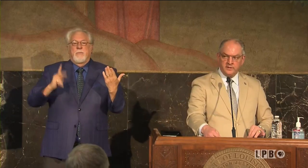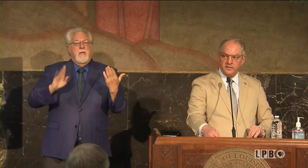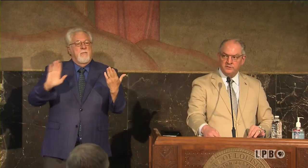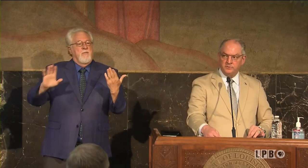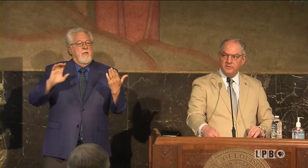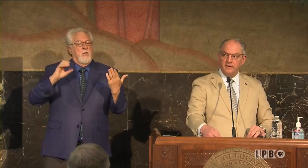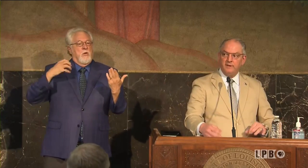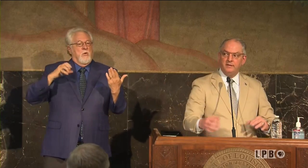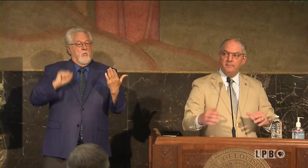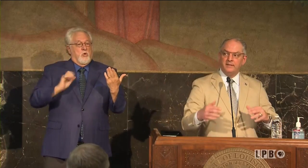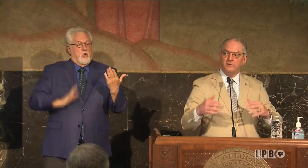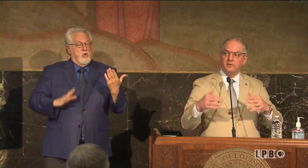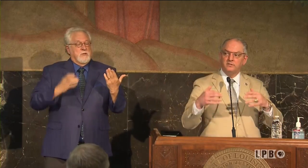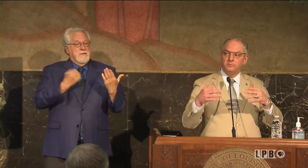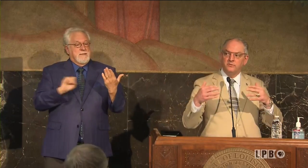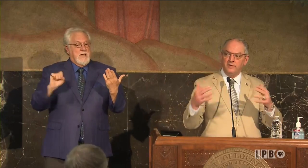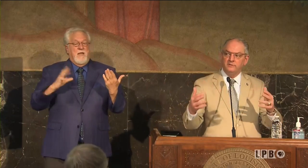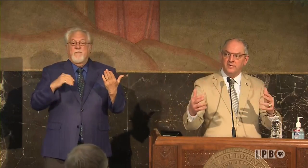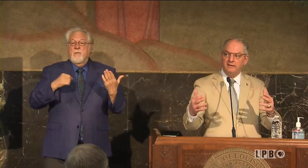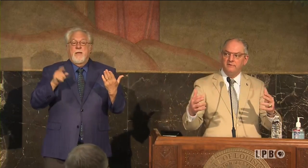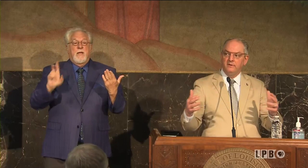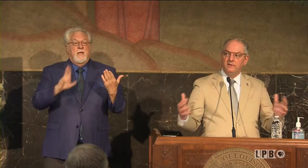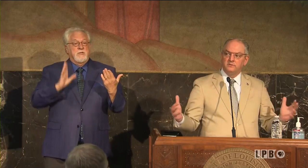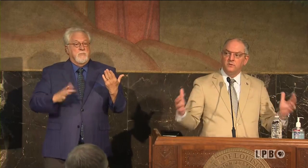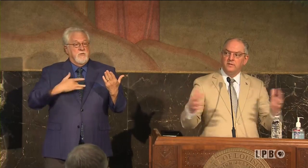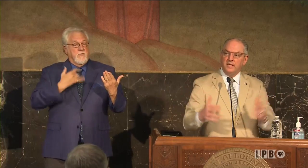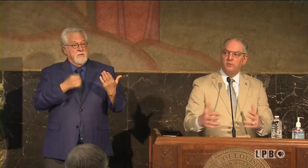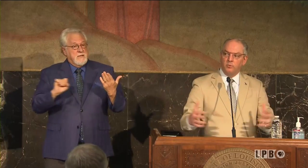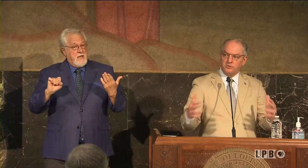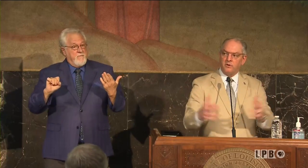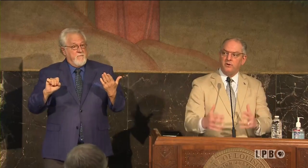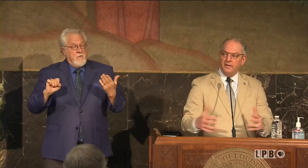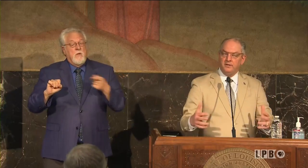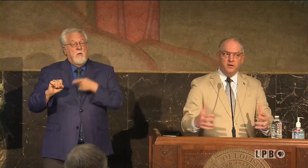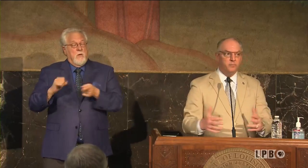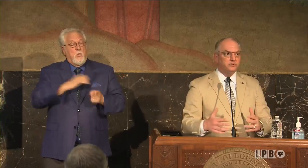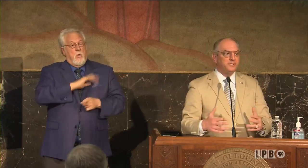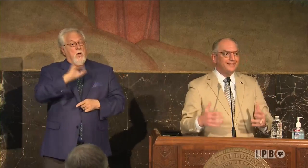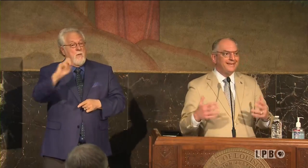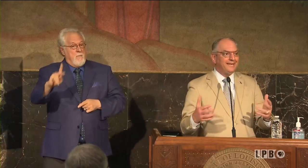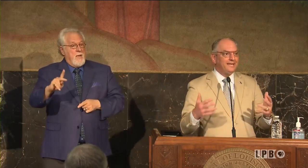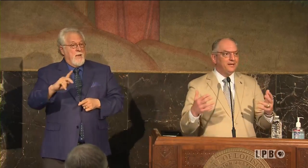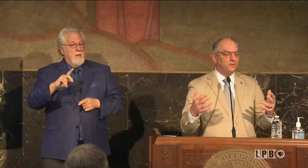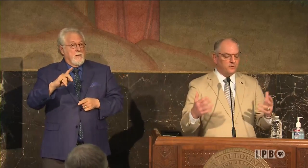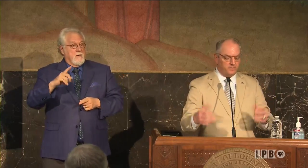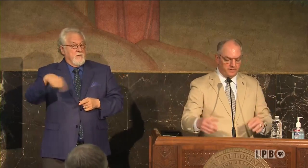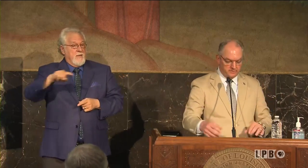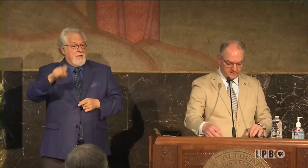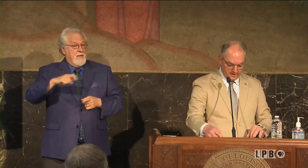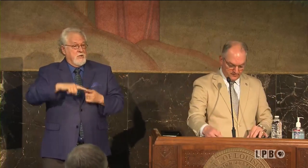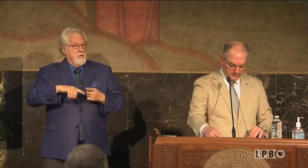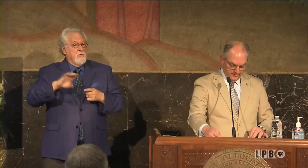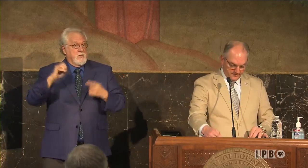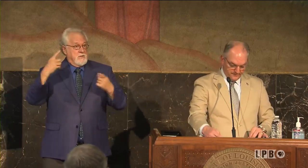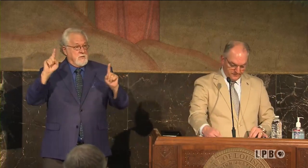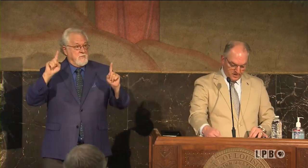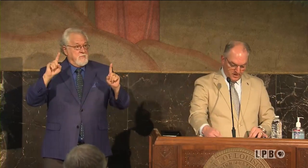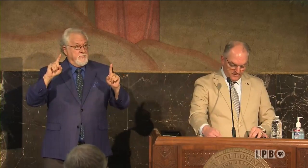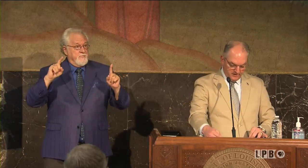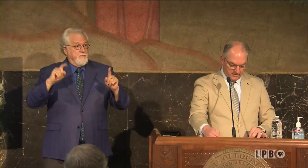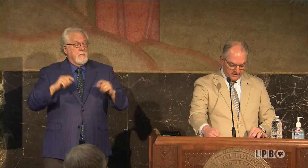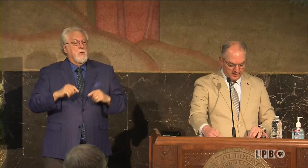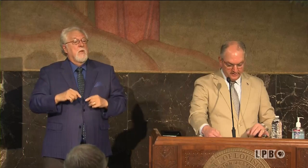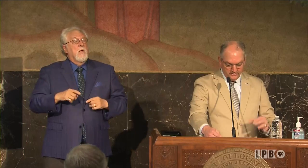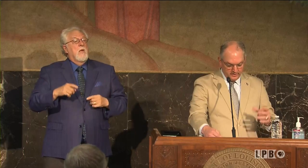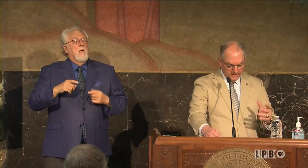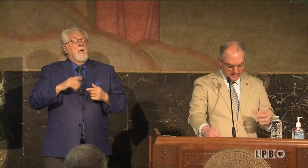employees and their customers safe and to make their customers feel safe so that they will return in the numbers that they need in order to be successful.